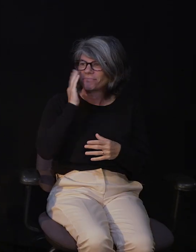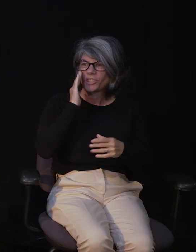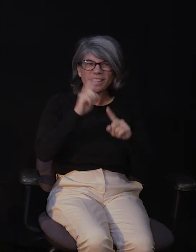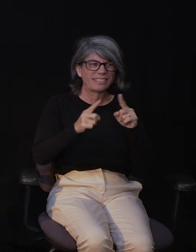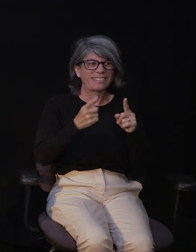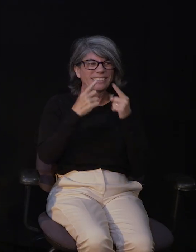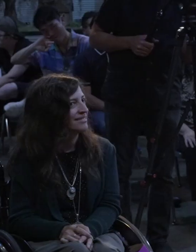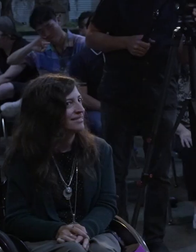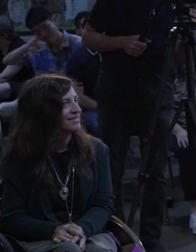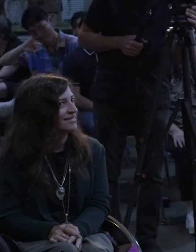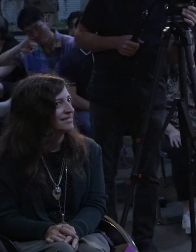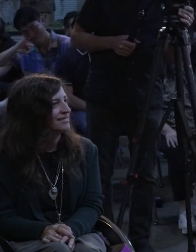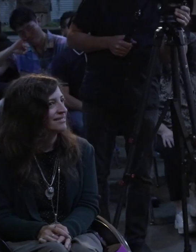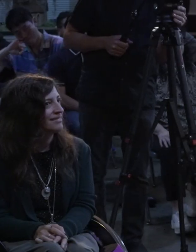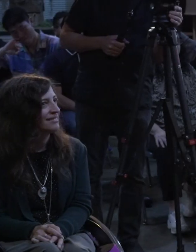celebrity.